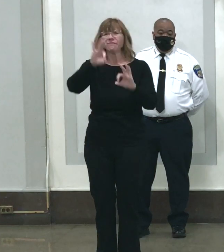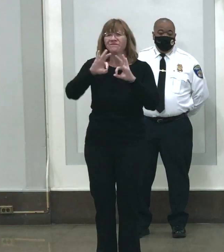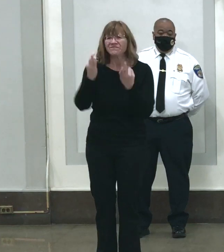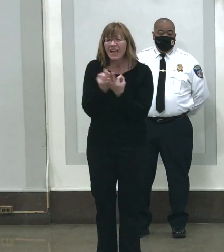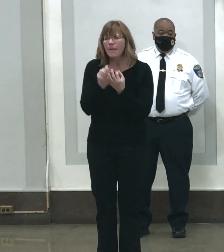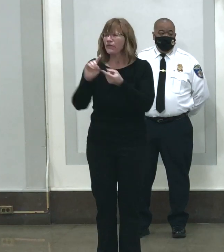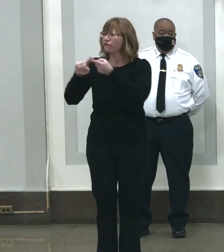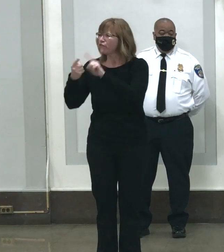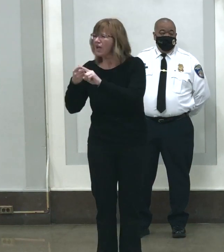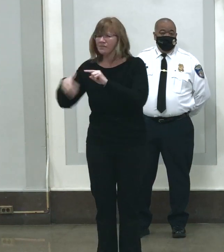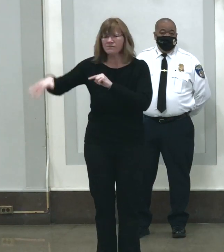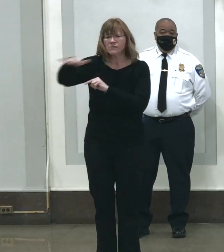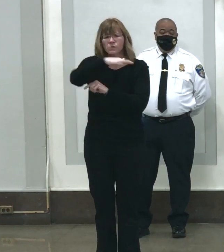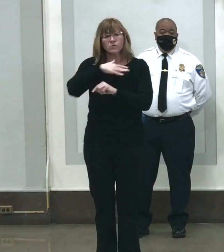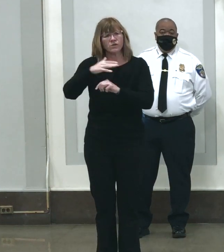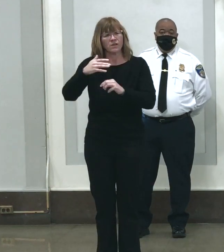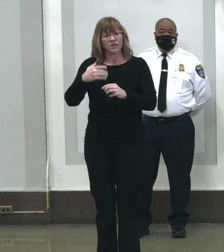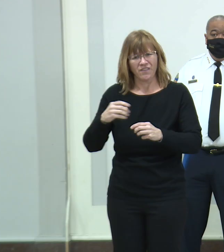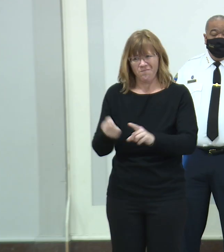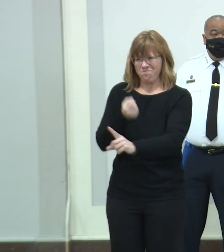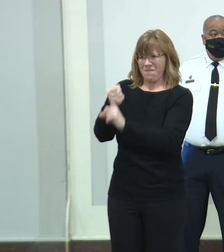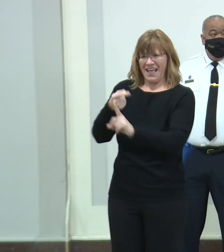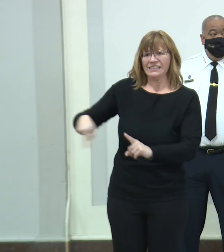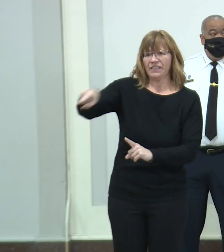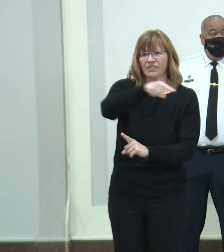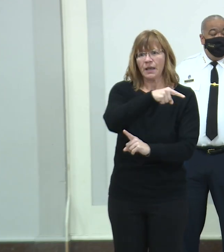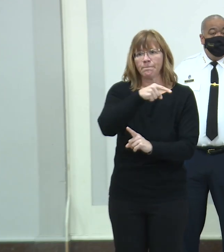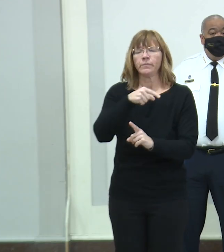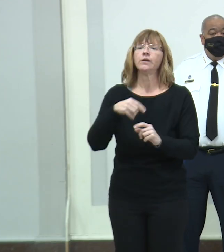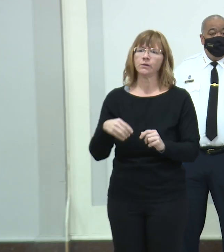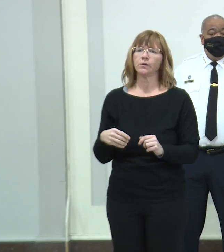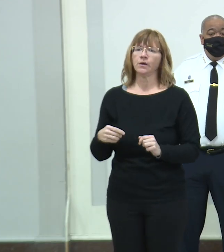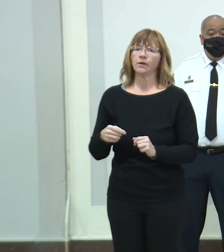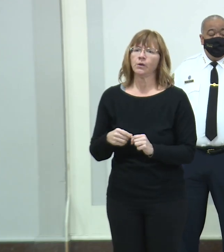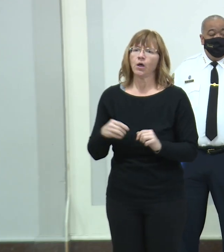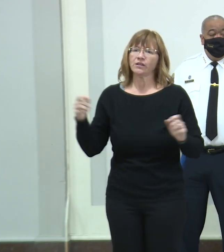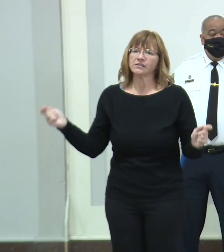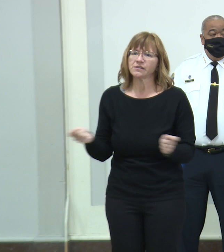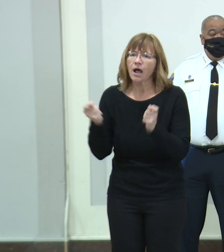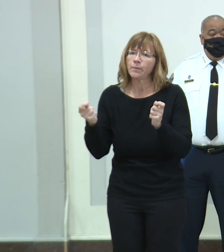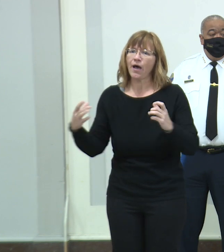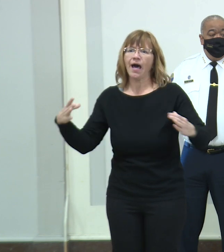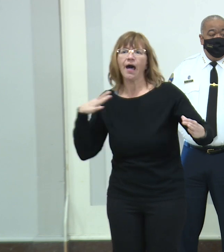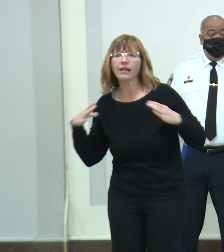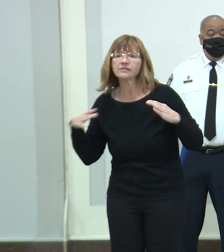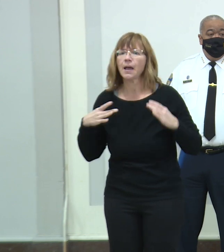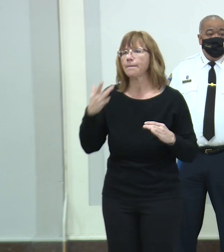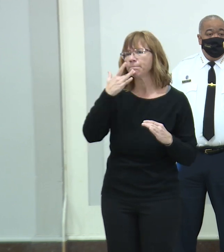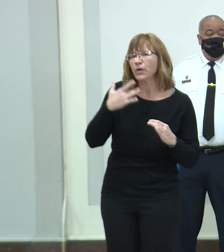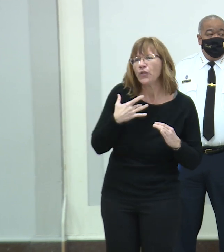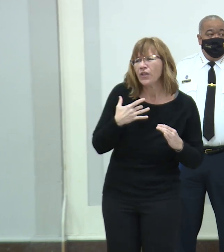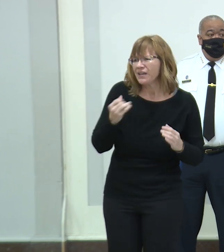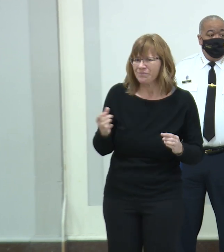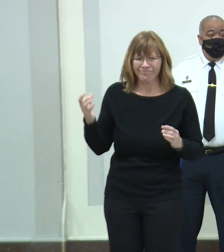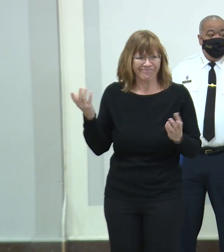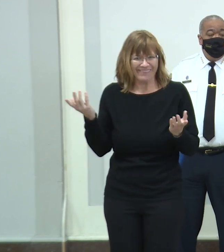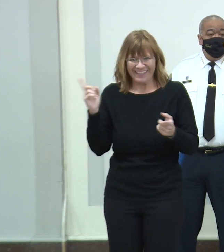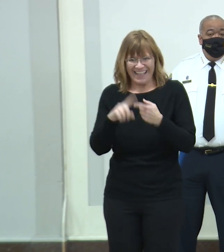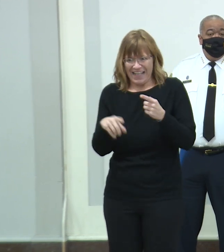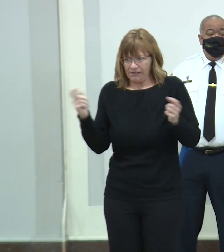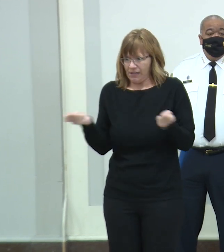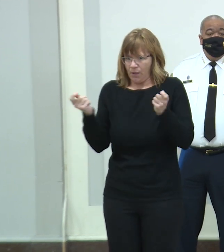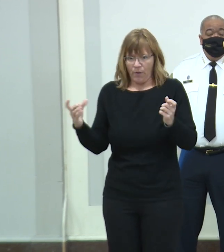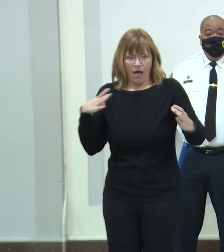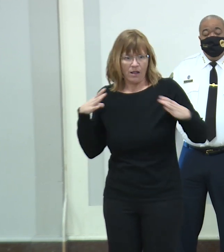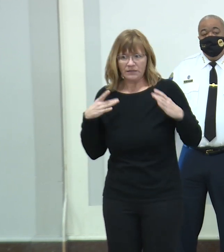never be able to celebrate holidays, birthdays, just good times in Baltimore with their families, eating crabs with